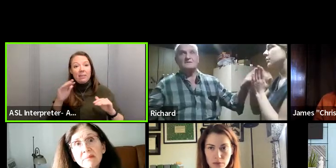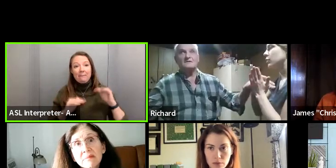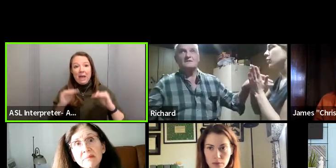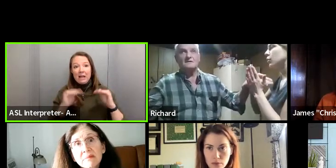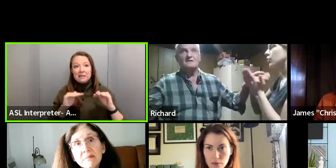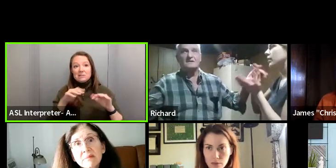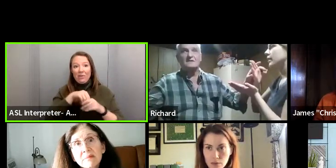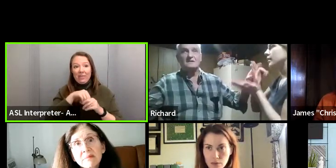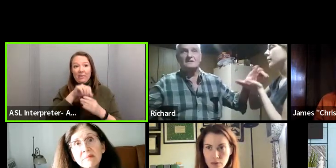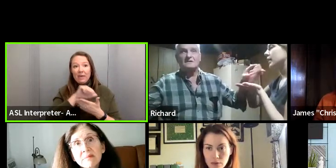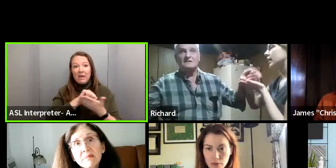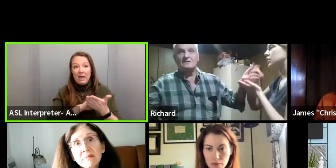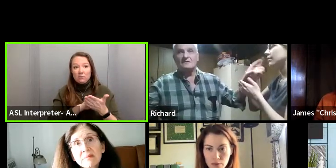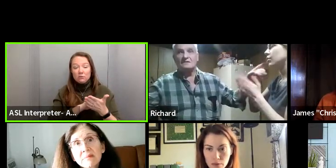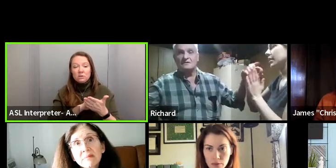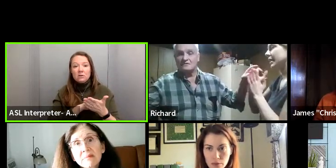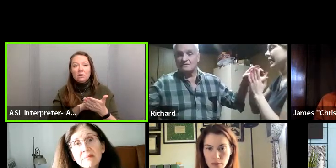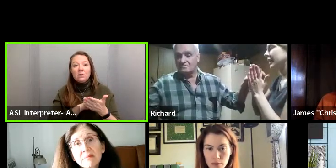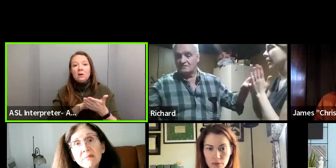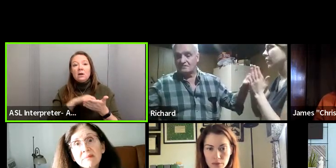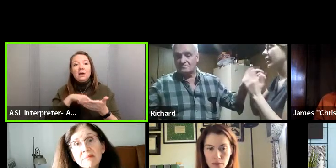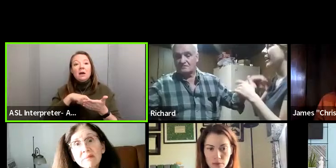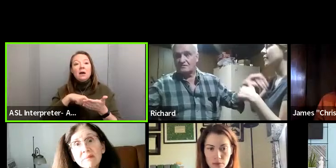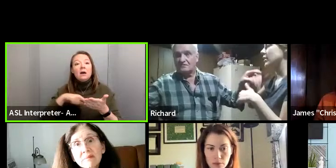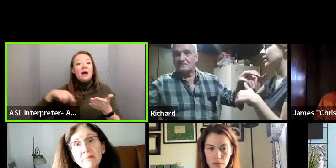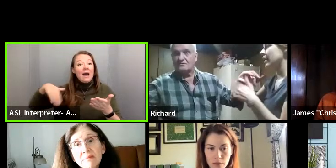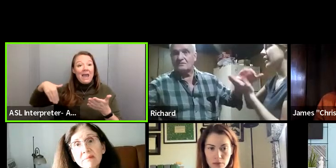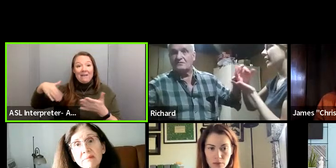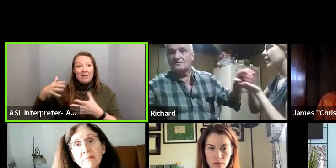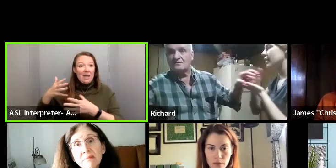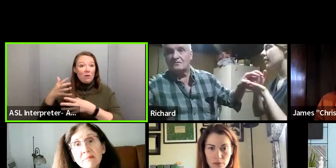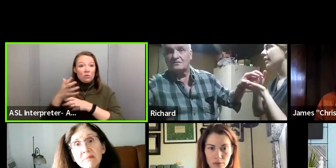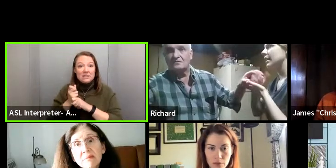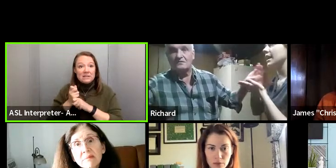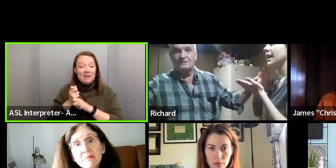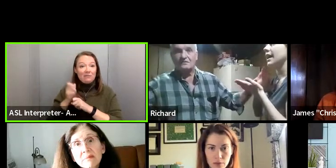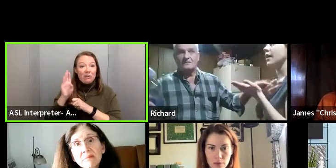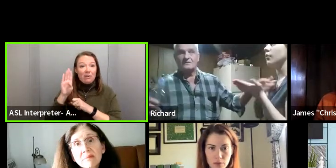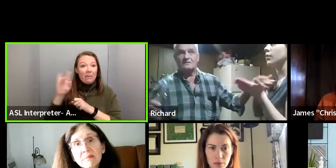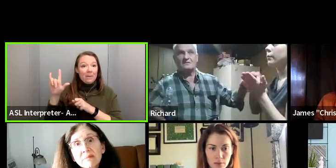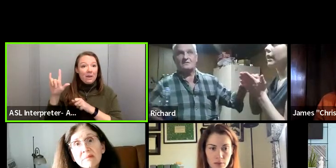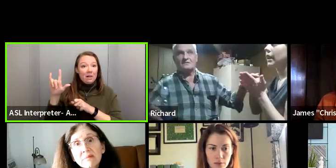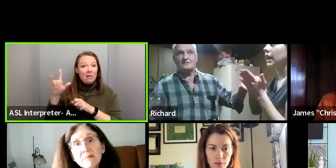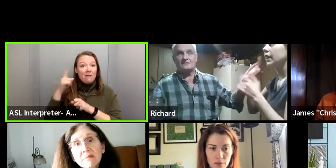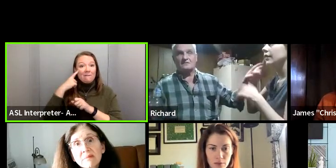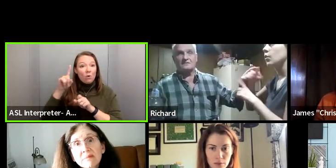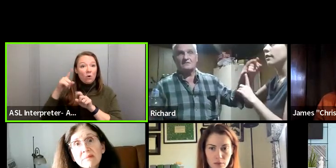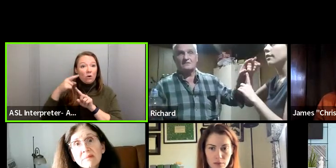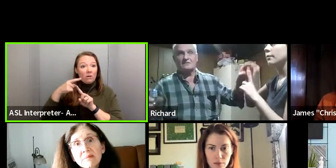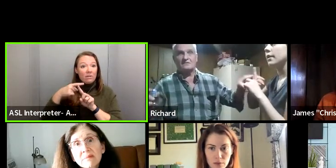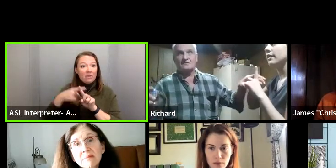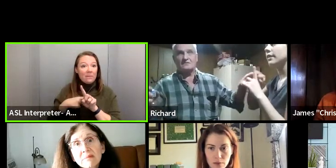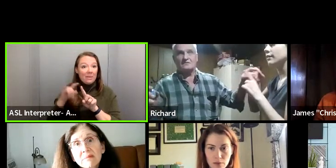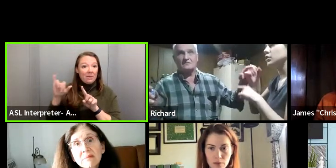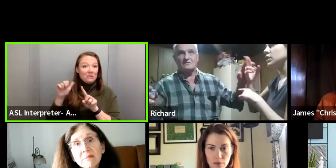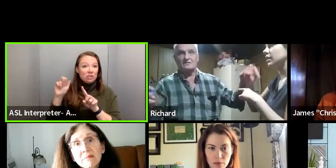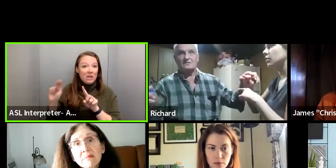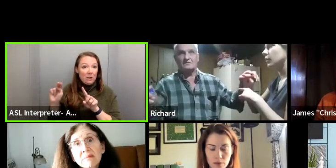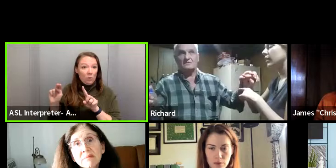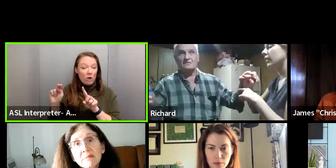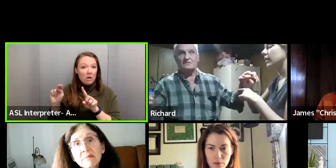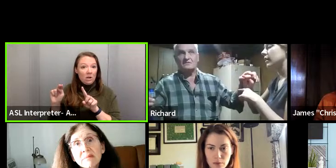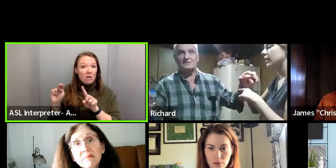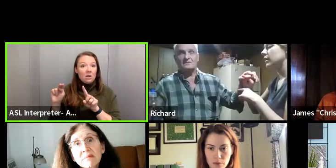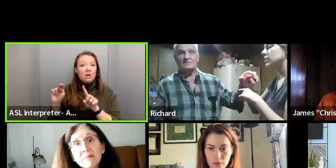our account. I haven't received our bill for the month of January.